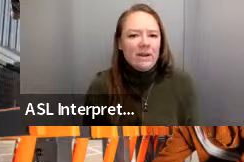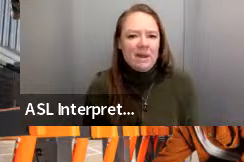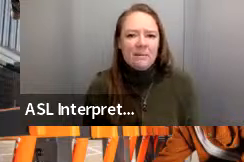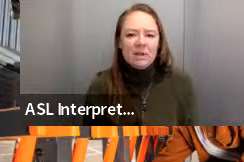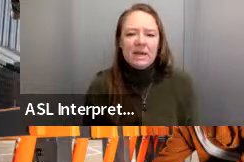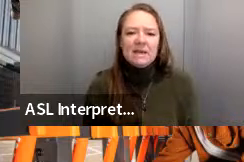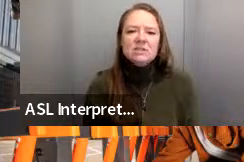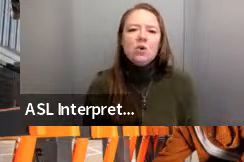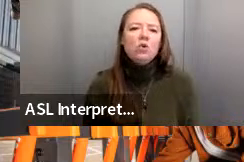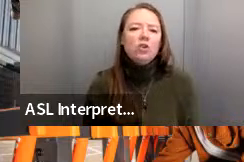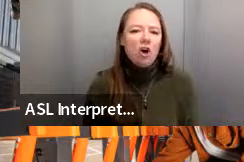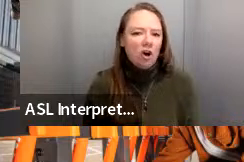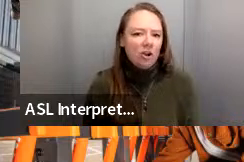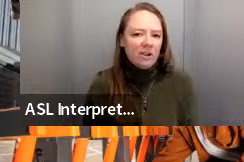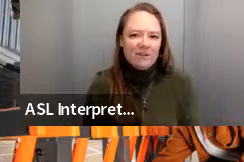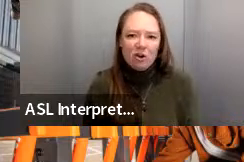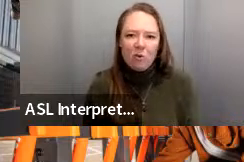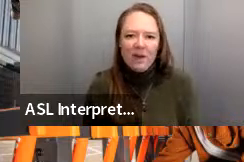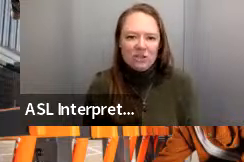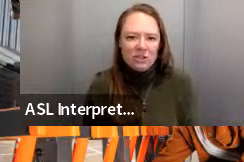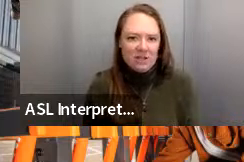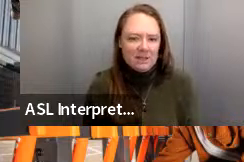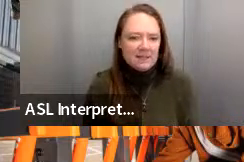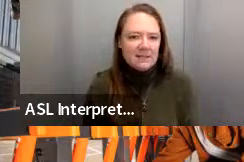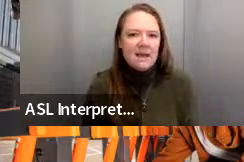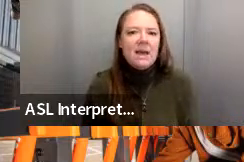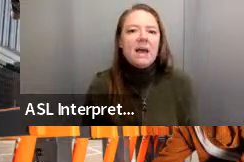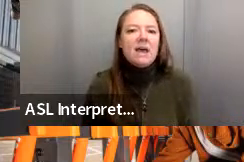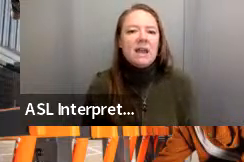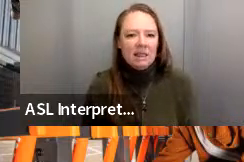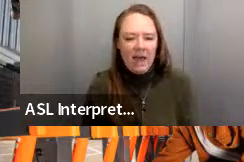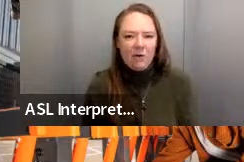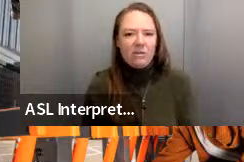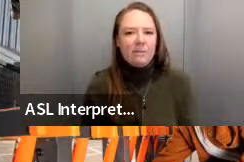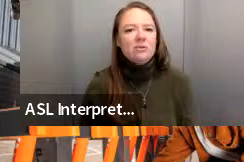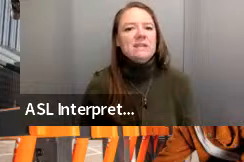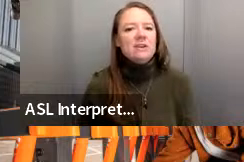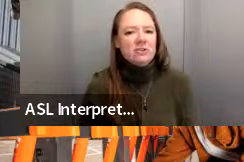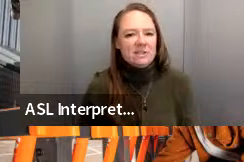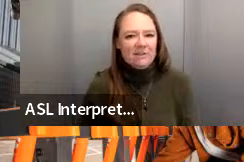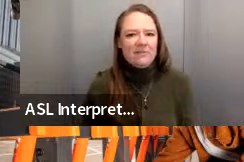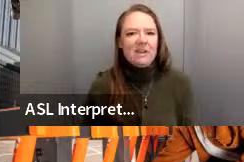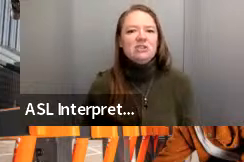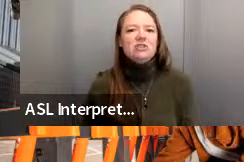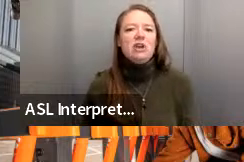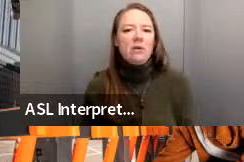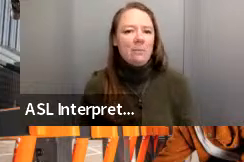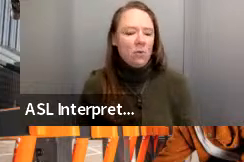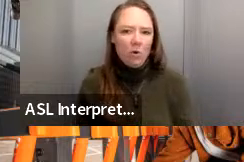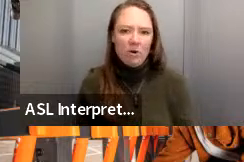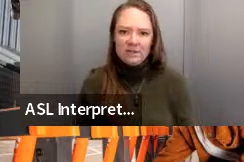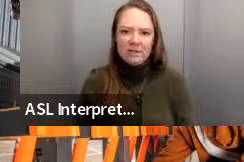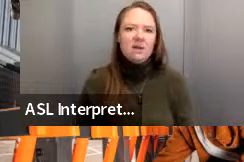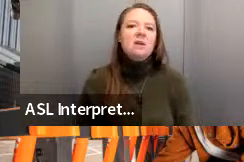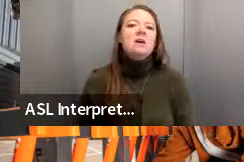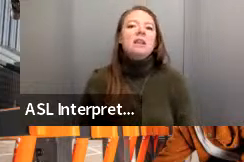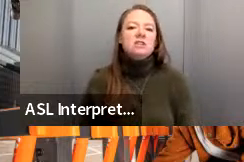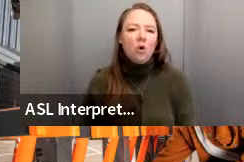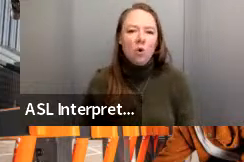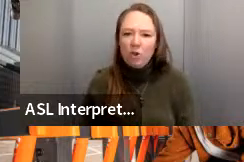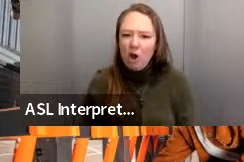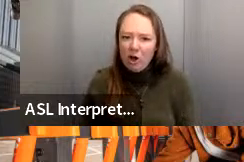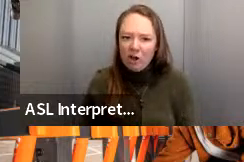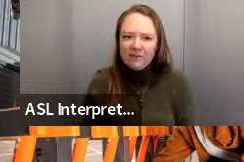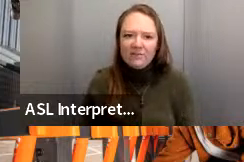Hold on a minute. Please hold all of your questions and allow the presenters to finish their report.